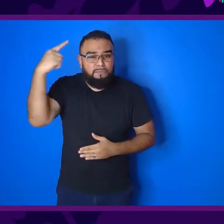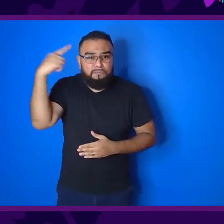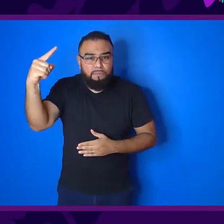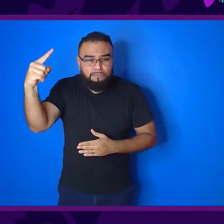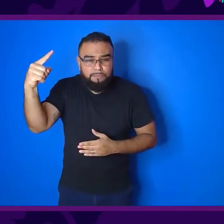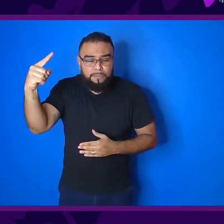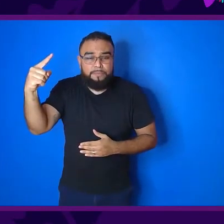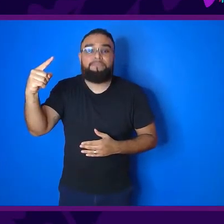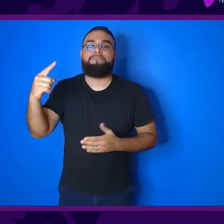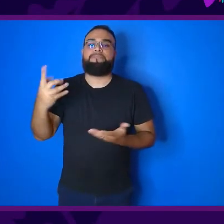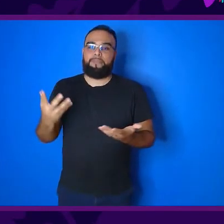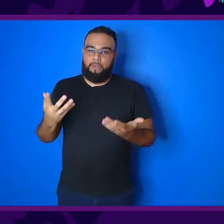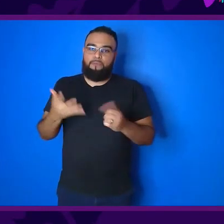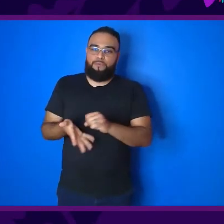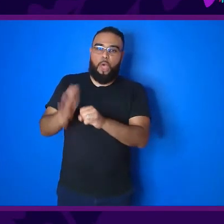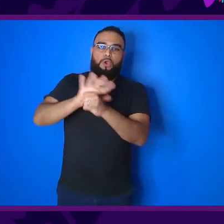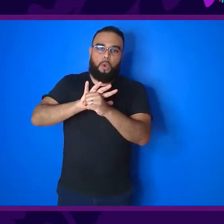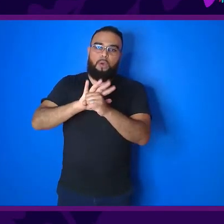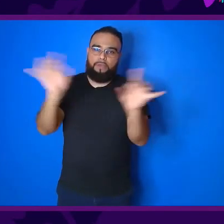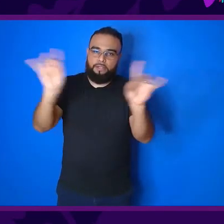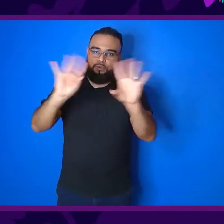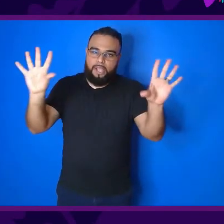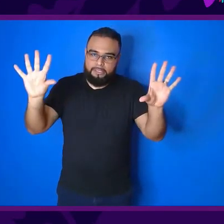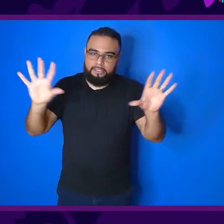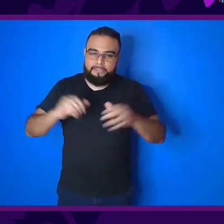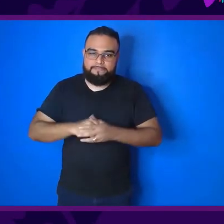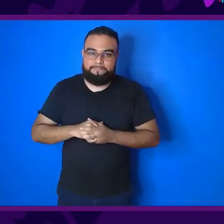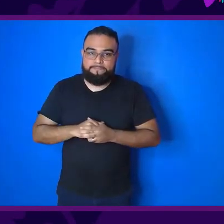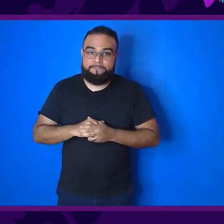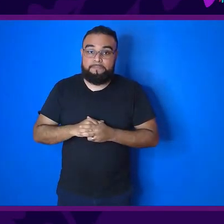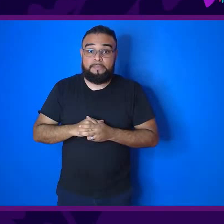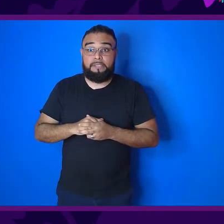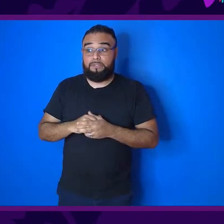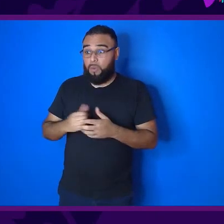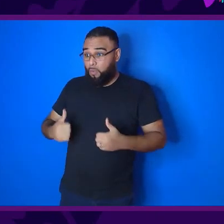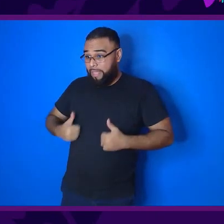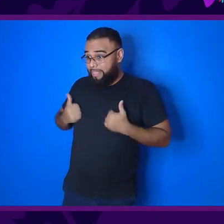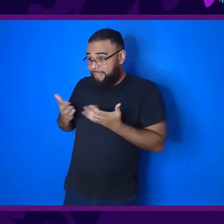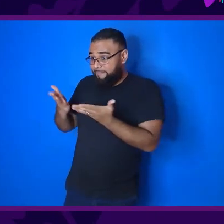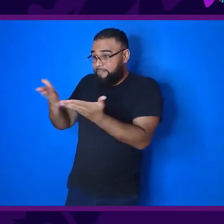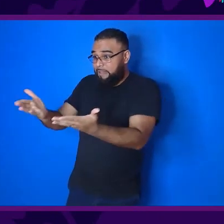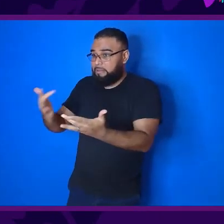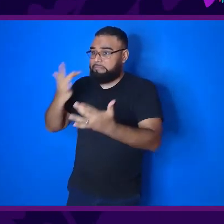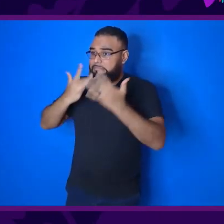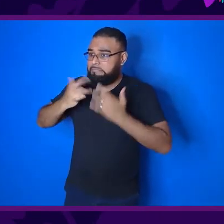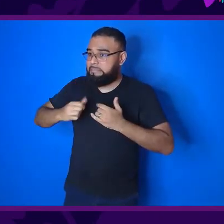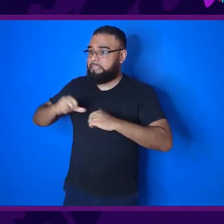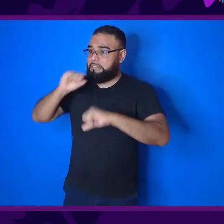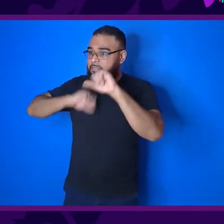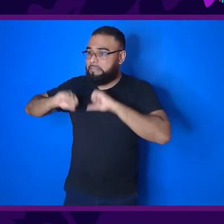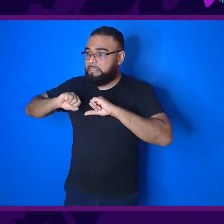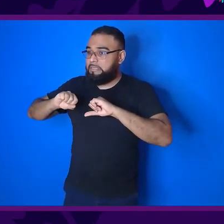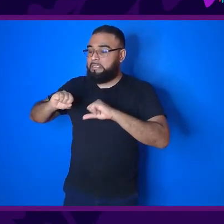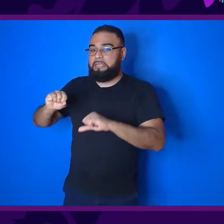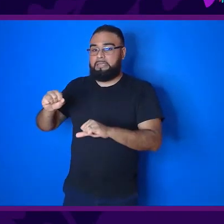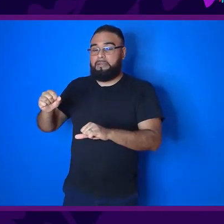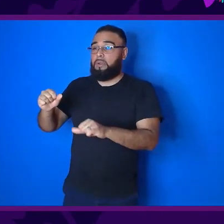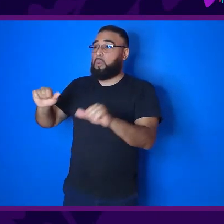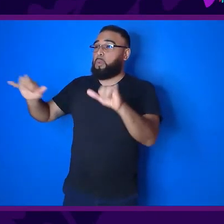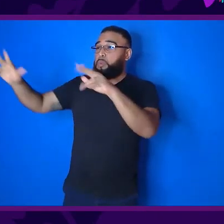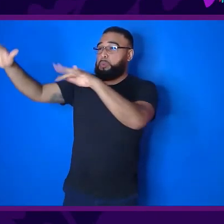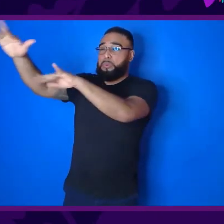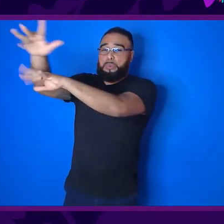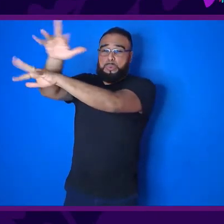COVID crisis. And because they live where they do and breathe the kind of polluted air